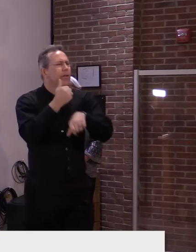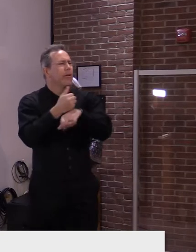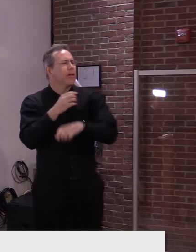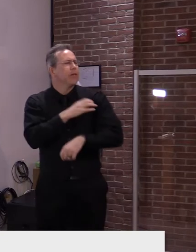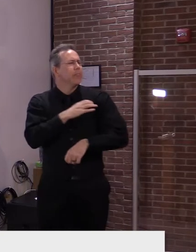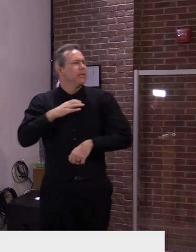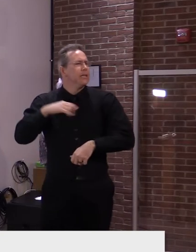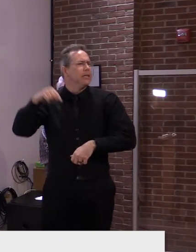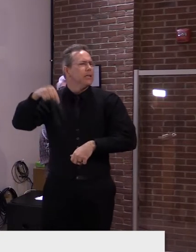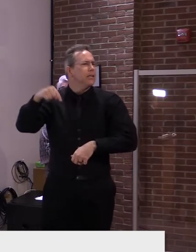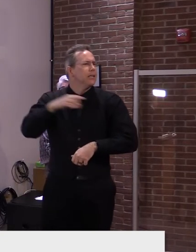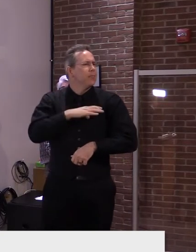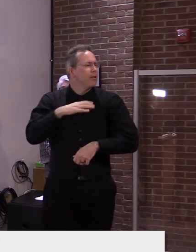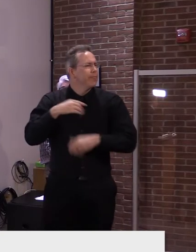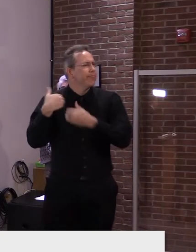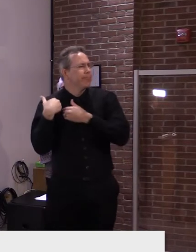budget.